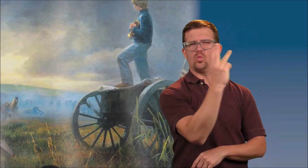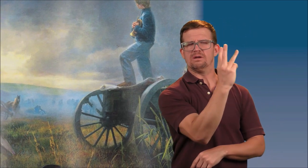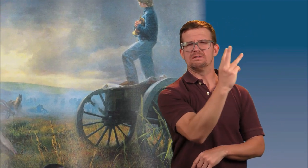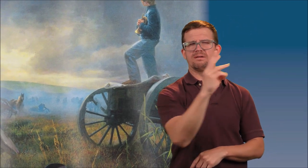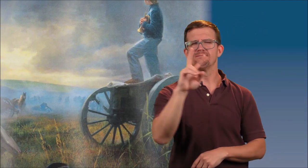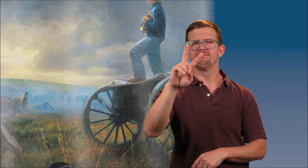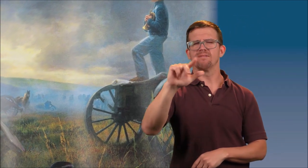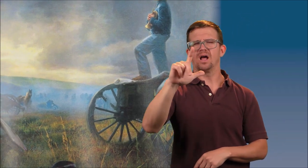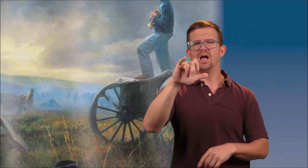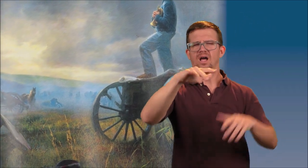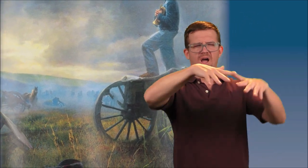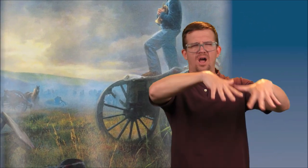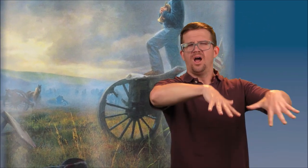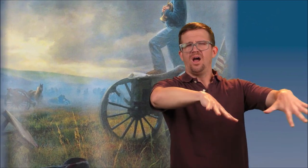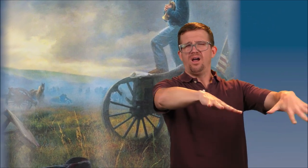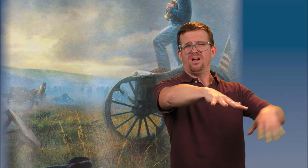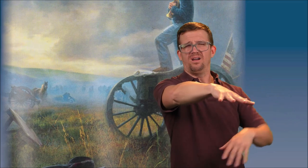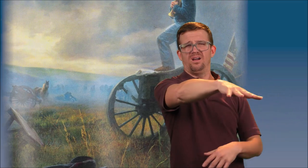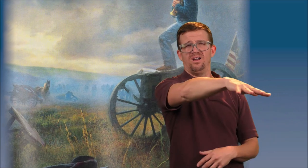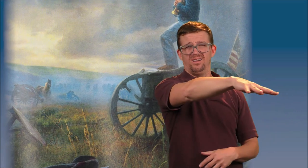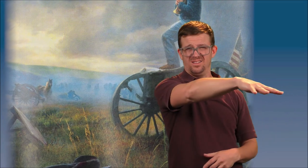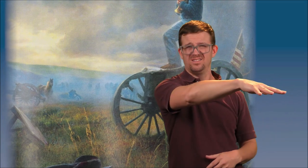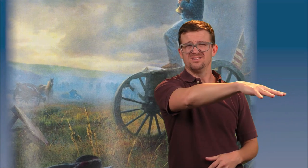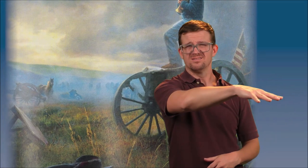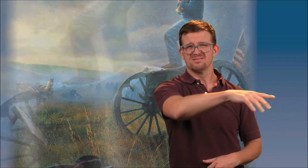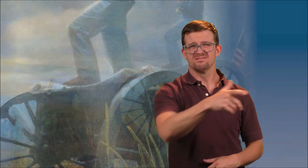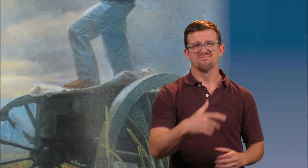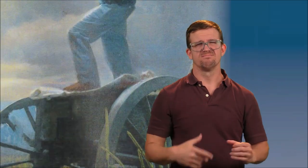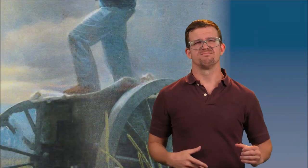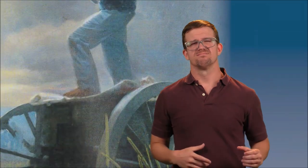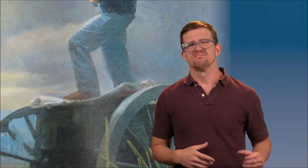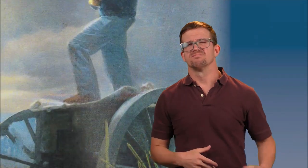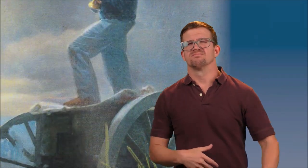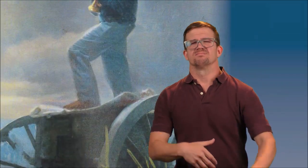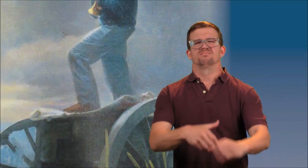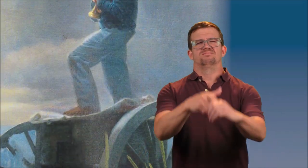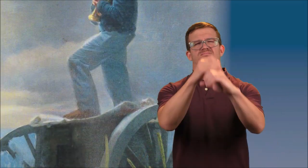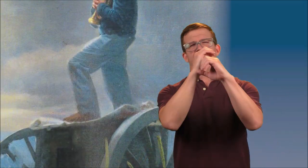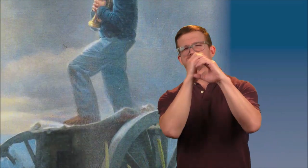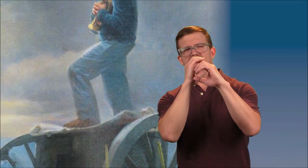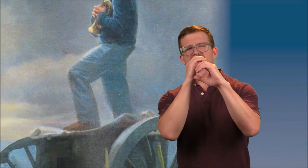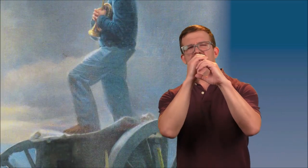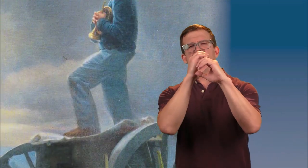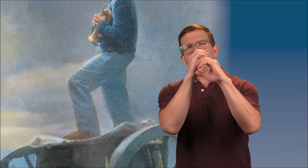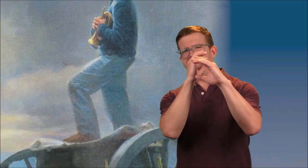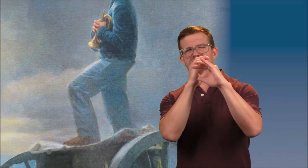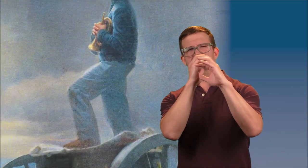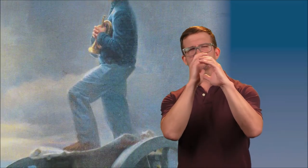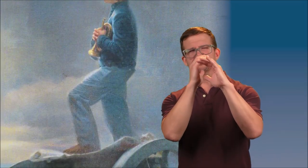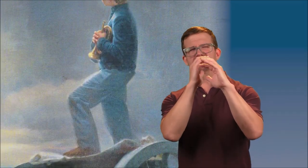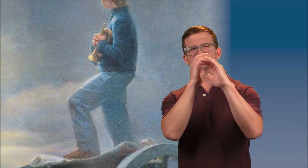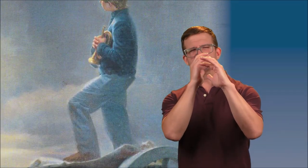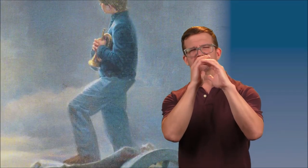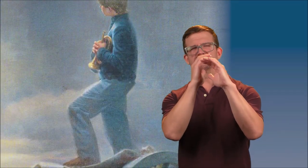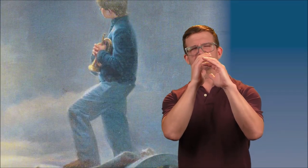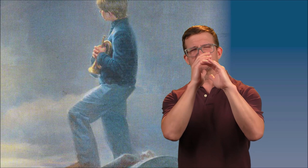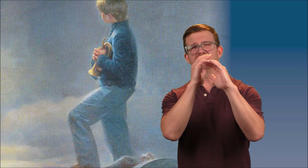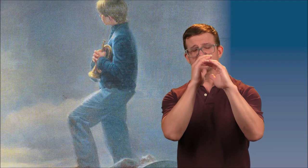He faced west across the valley, raised his bugle to his lips, and